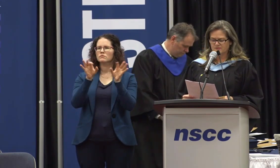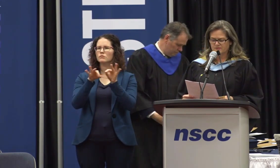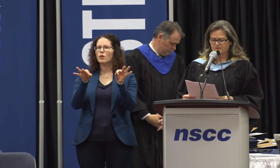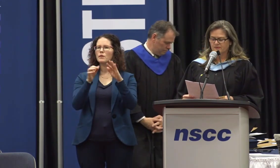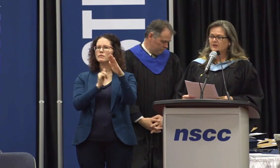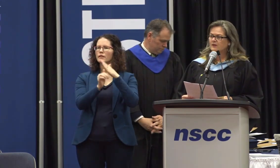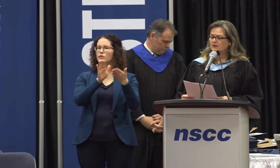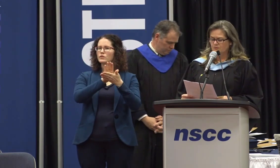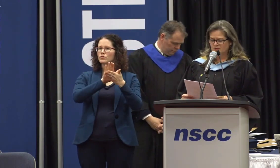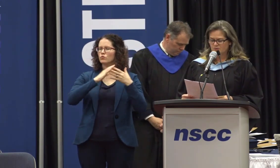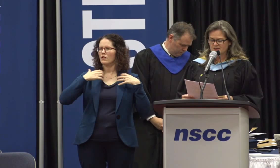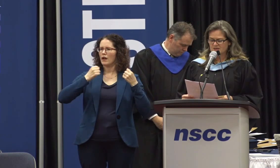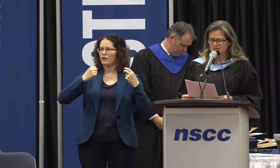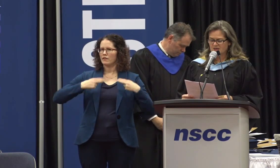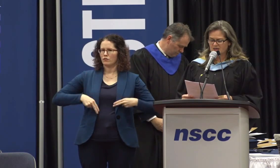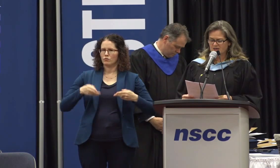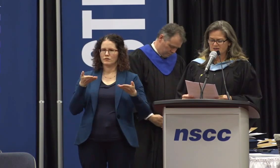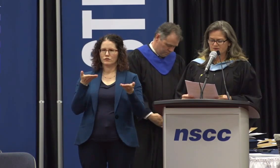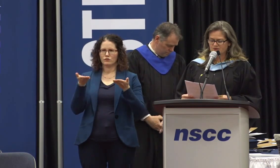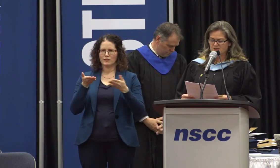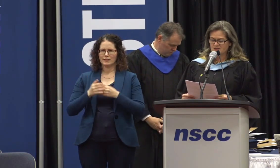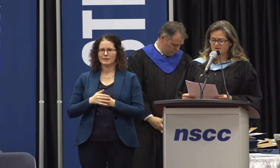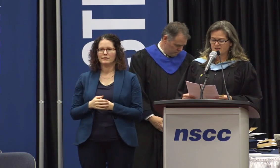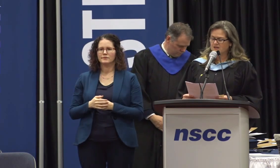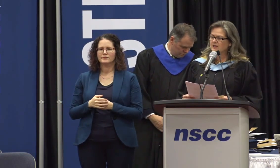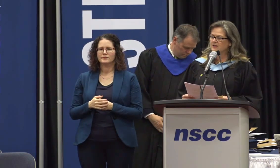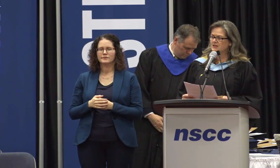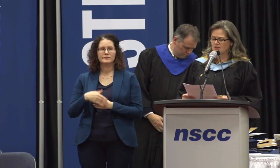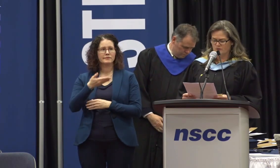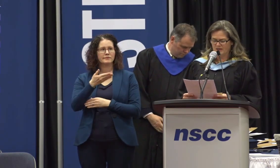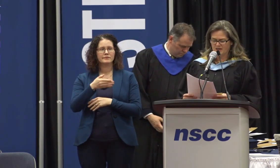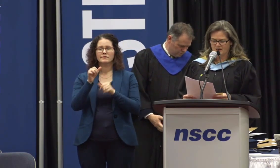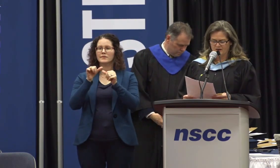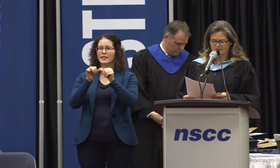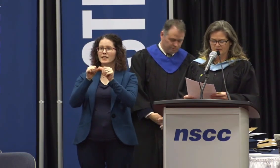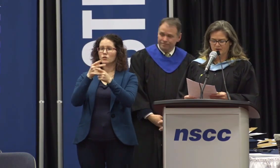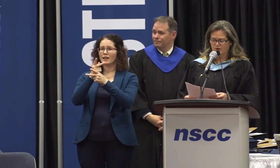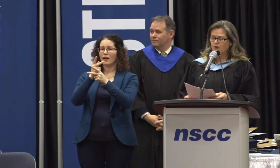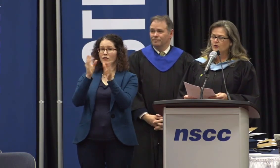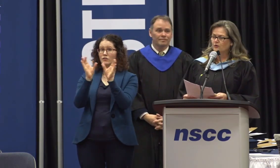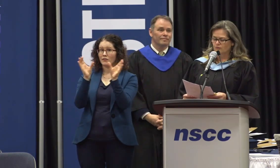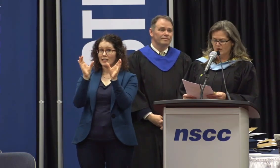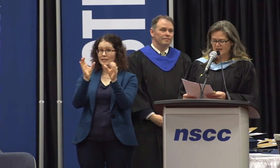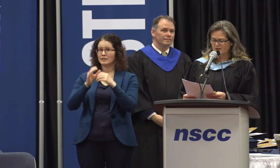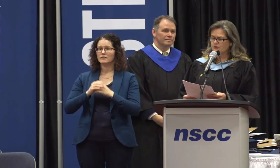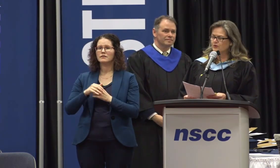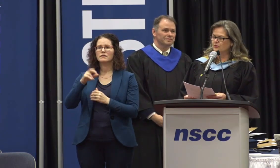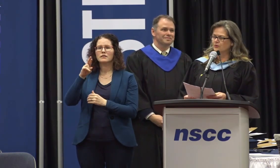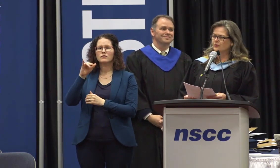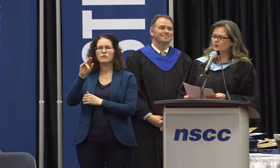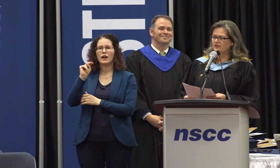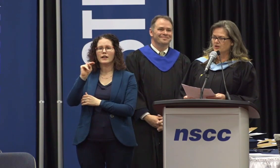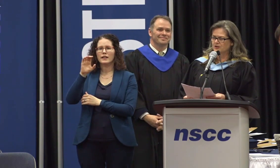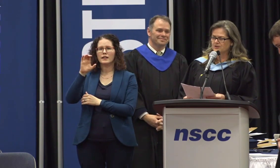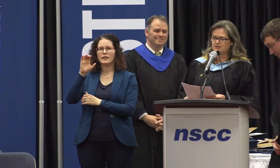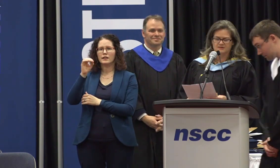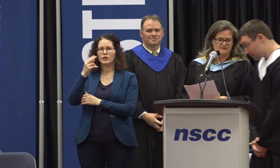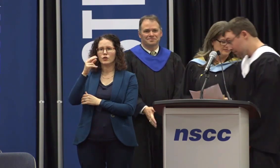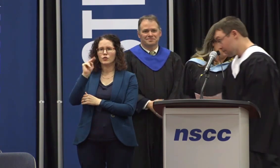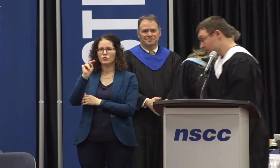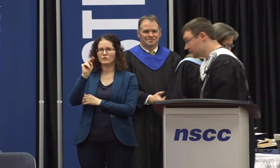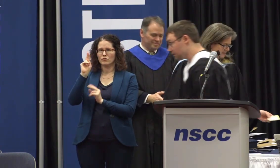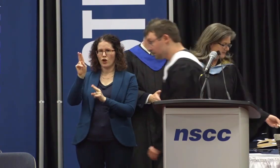Services. Mr. President, the candidates for the Certificate in Continuing Care: Ryan Cahoon with